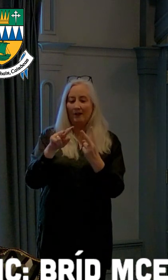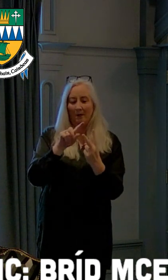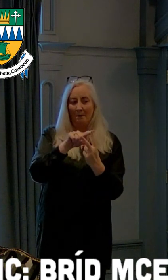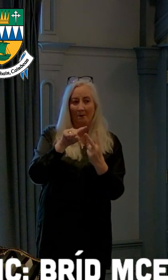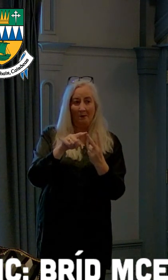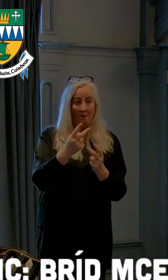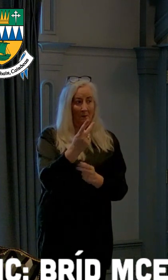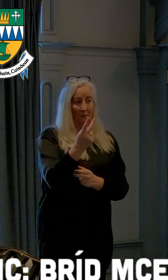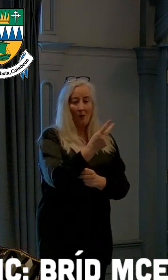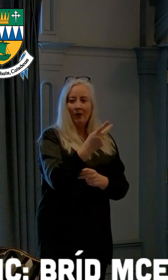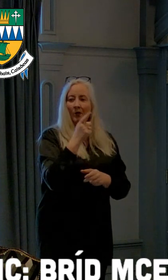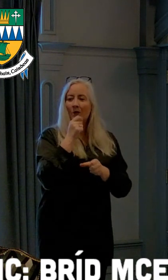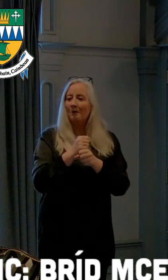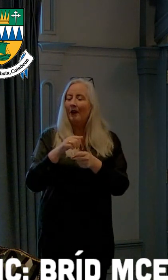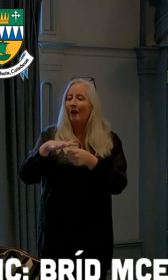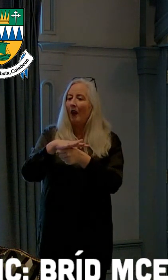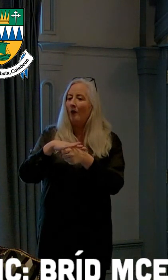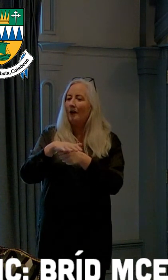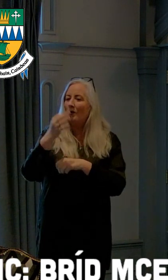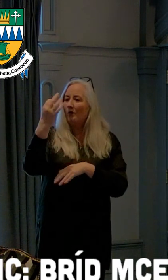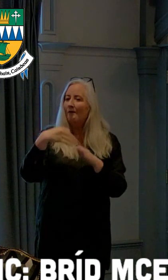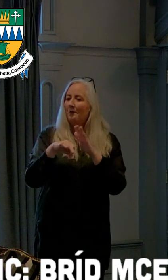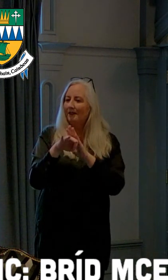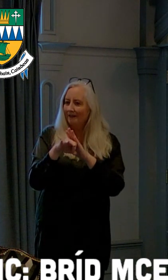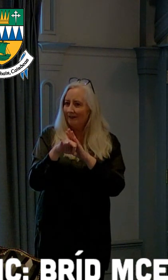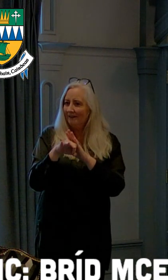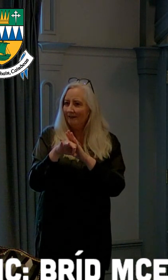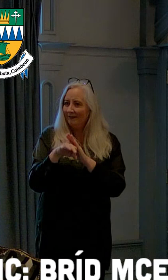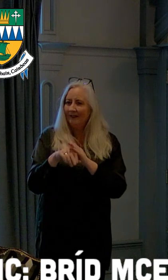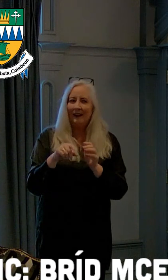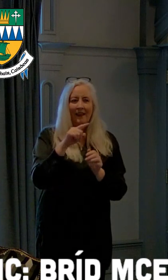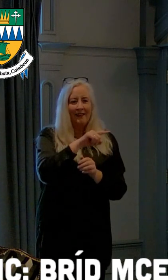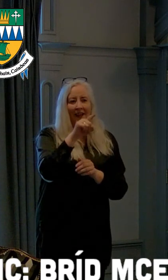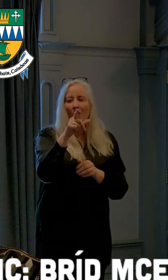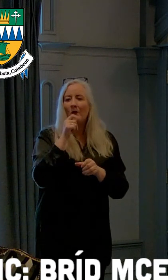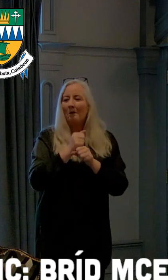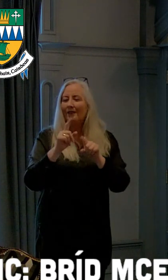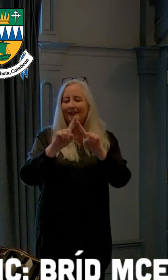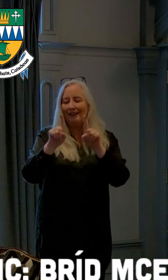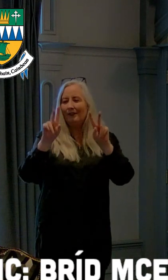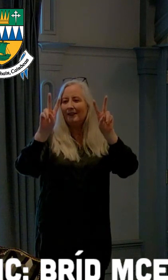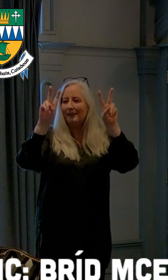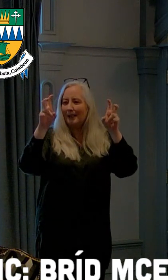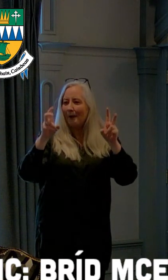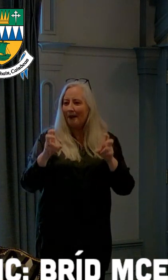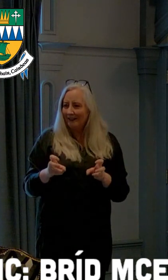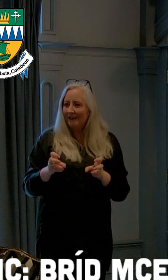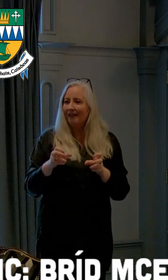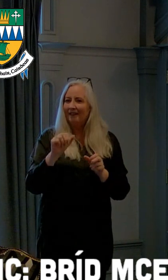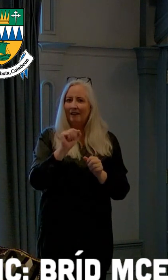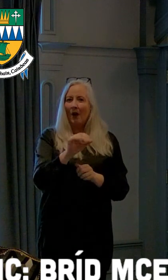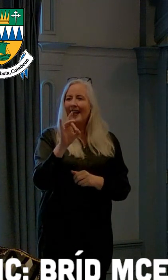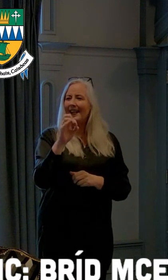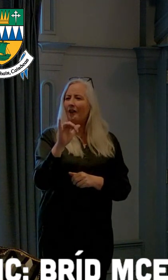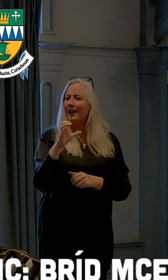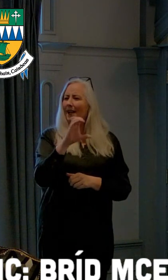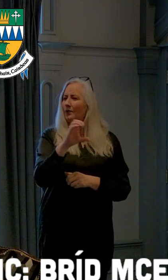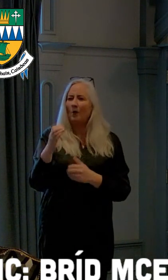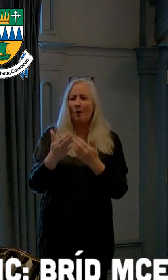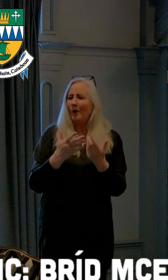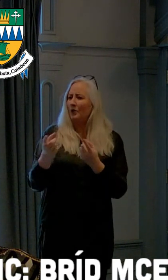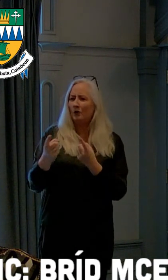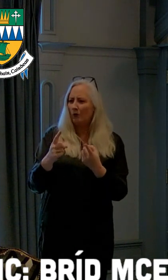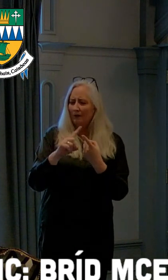us about local government, and specifically they're going to look at a number of different topics around what Kerry County Council does,